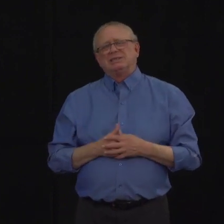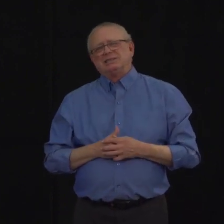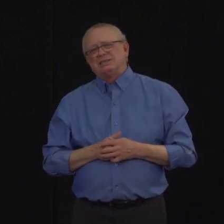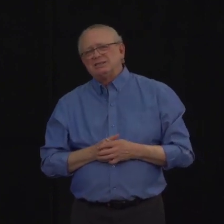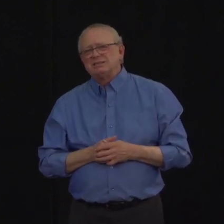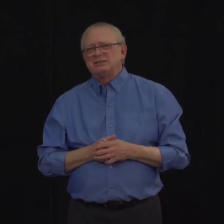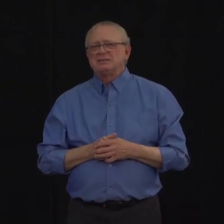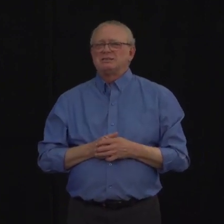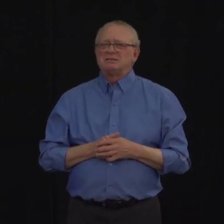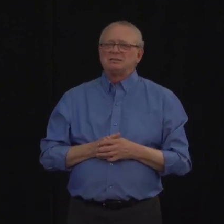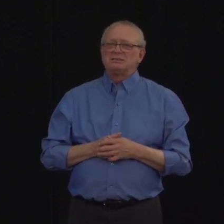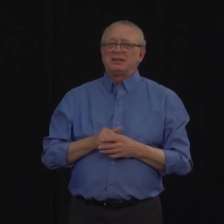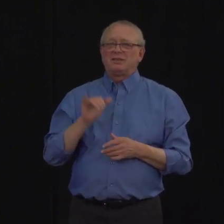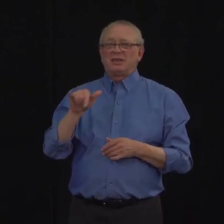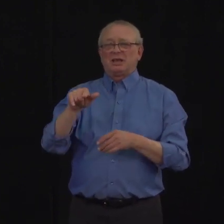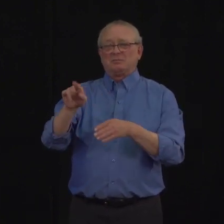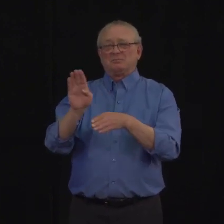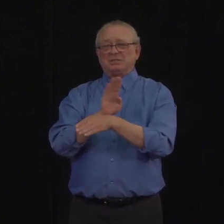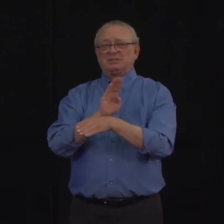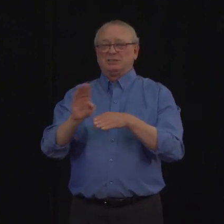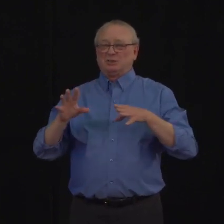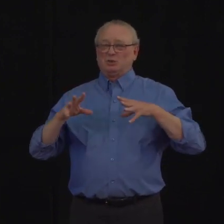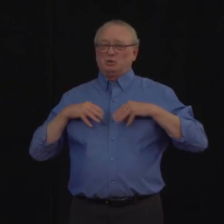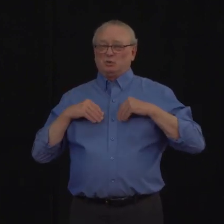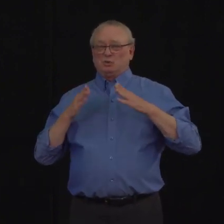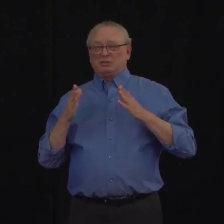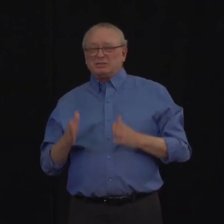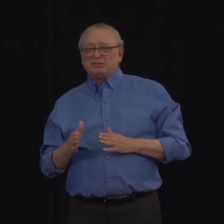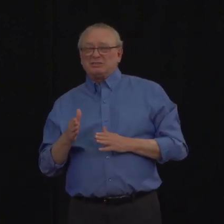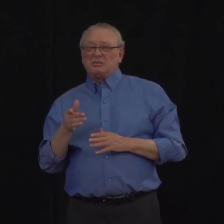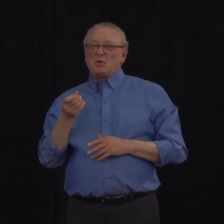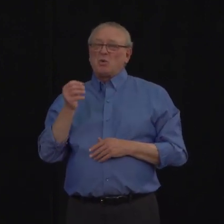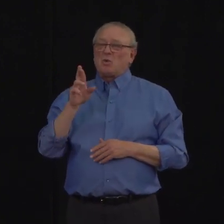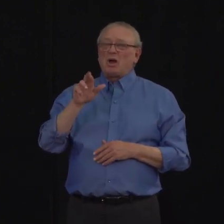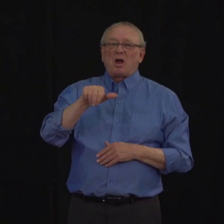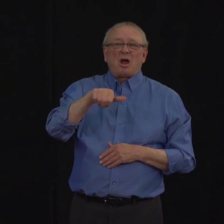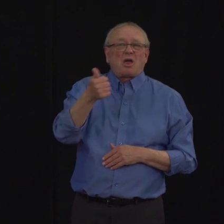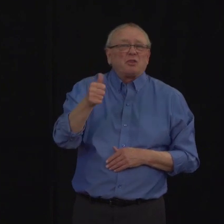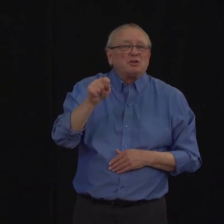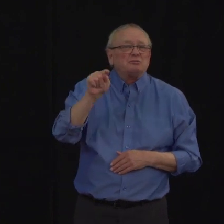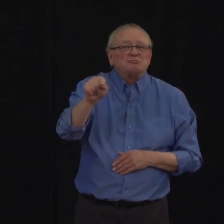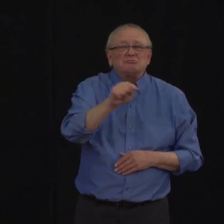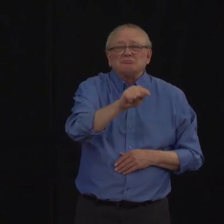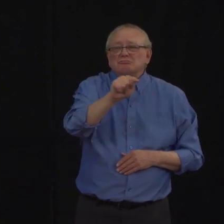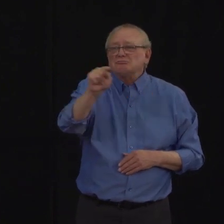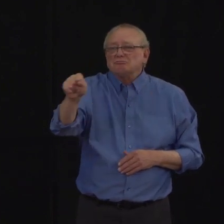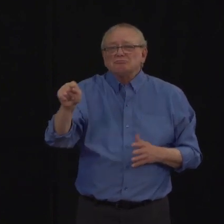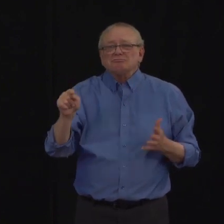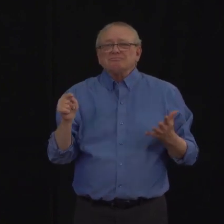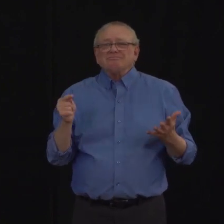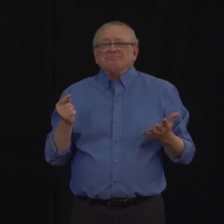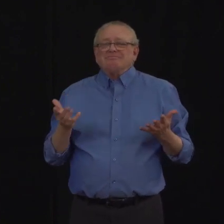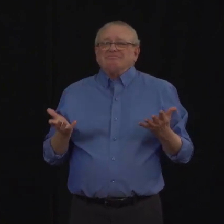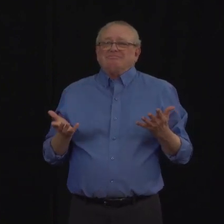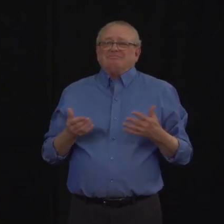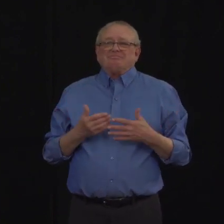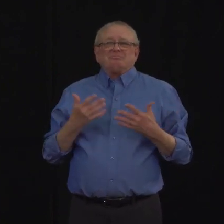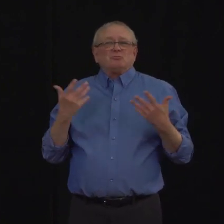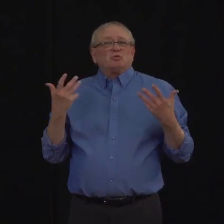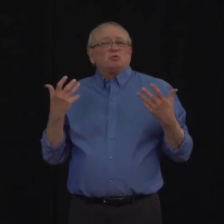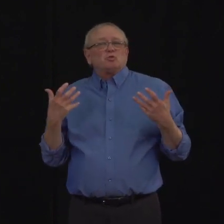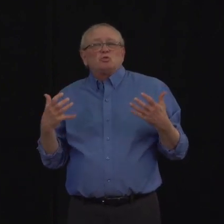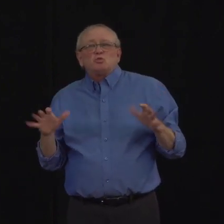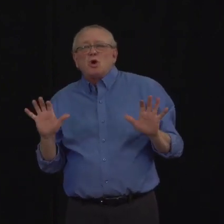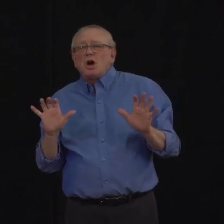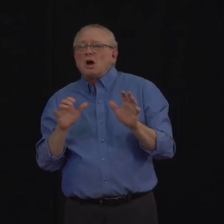considering perhaps attending sites, whether it's his or others, who are feeling frustrated by the limitations and